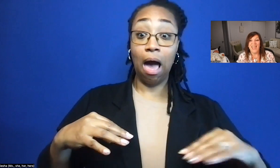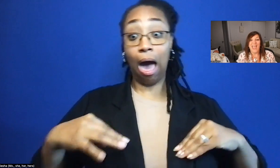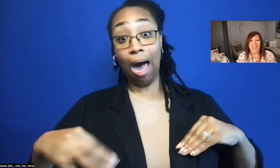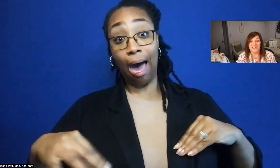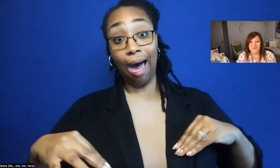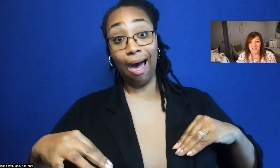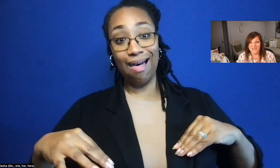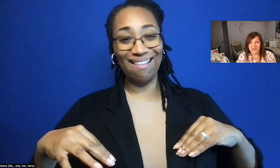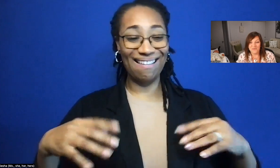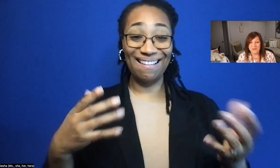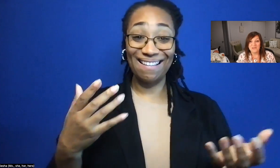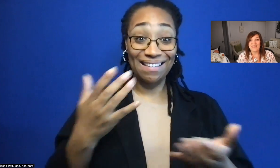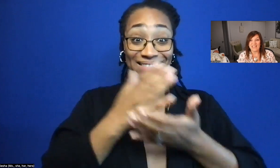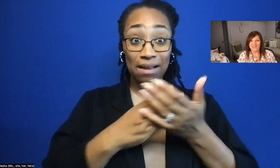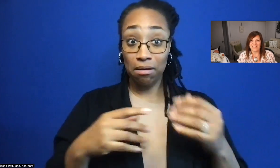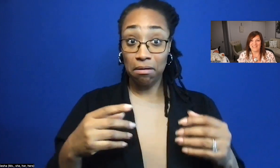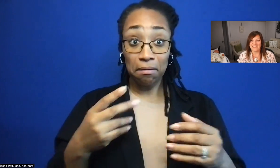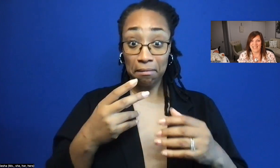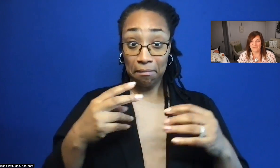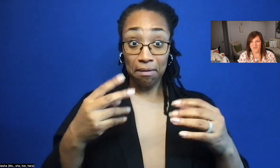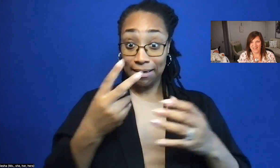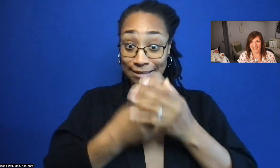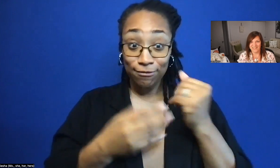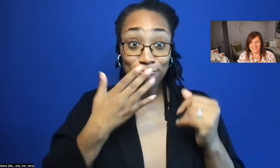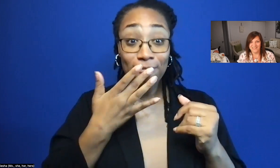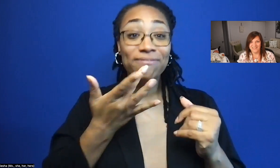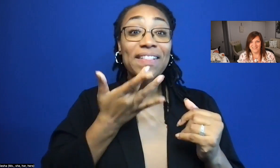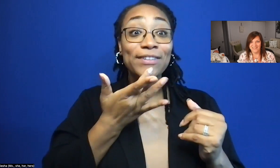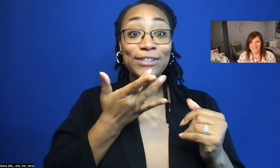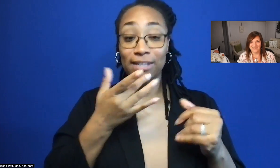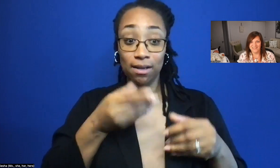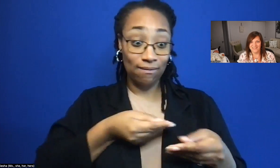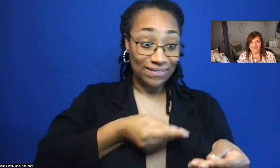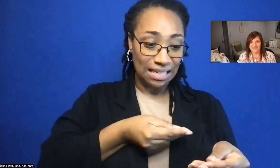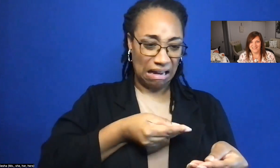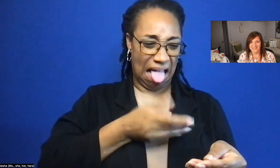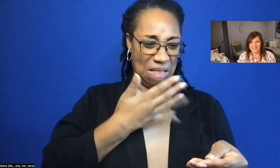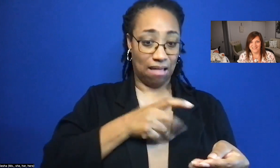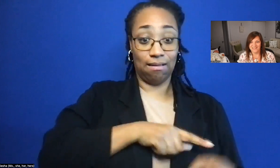produces, and flavor of milk even in the same feeding.